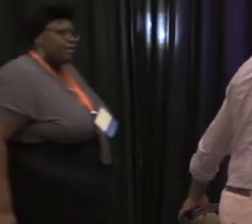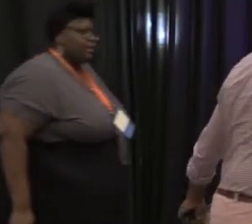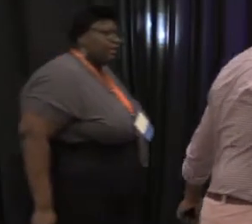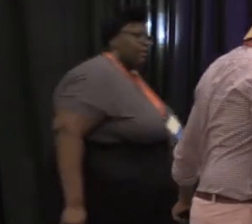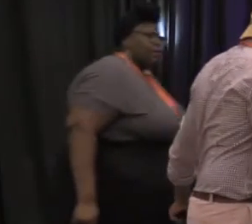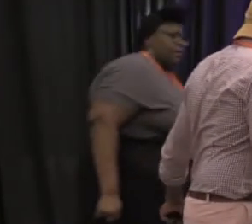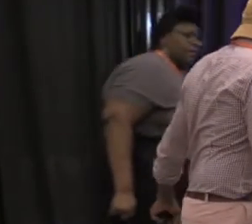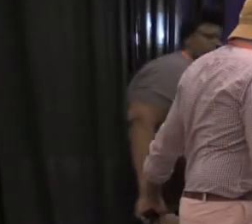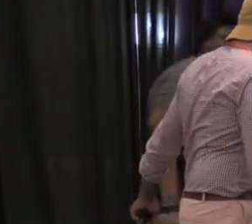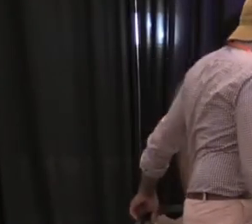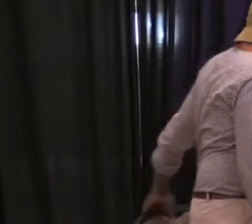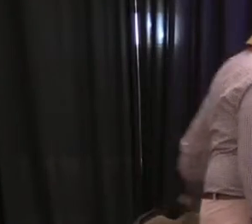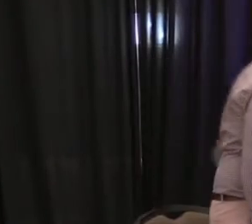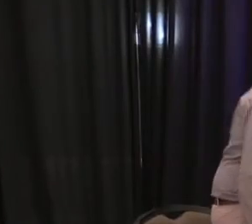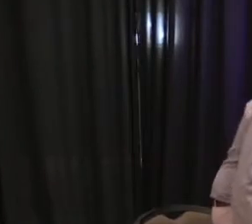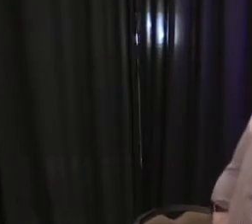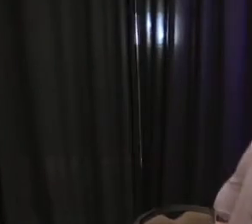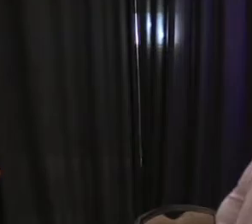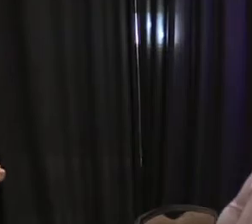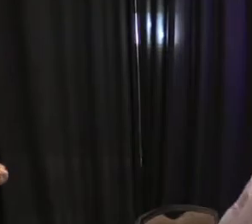Here, Rick.